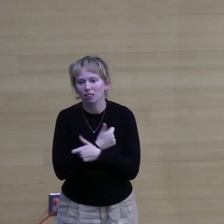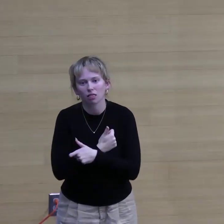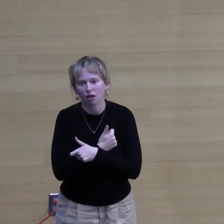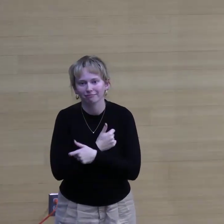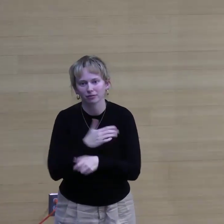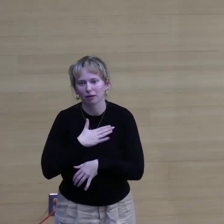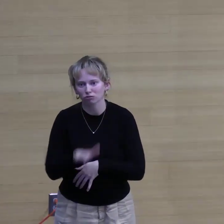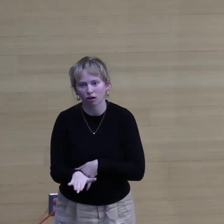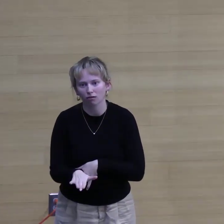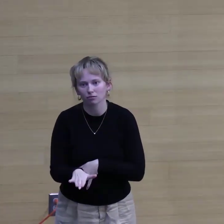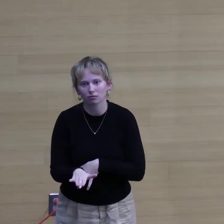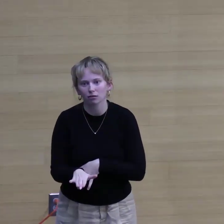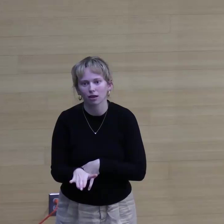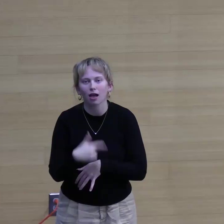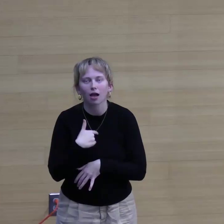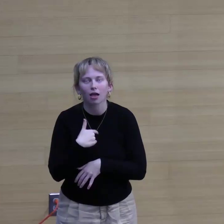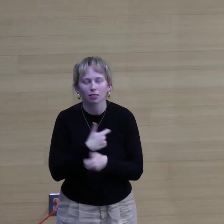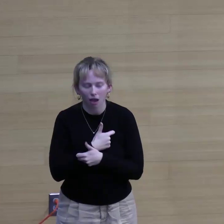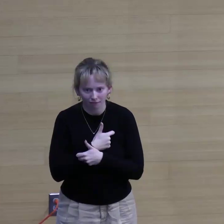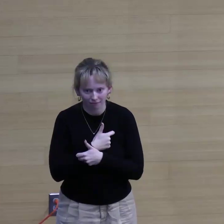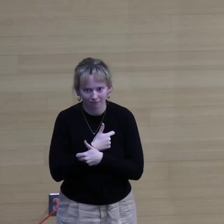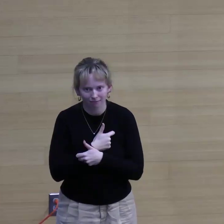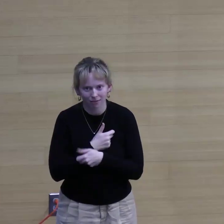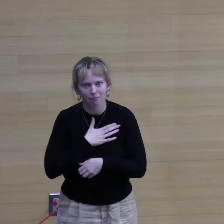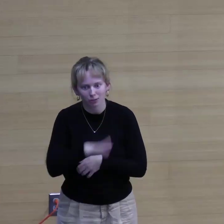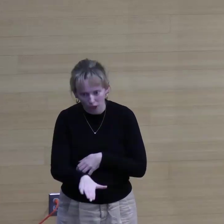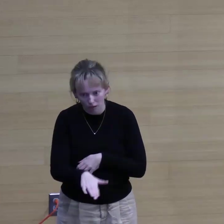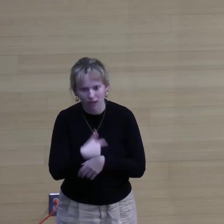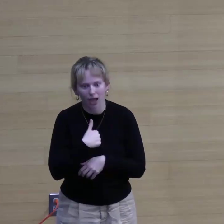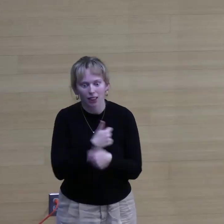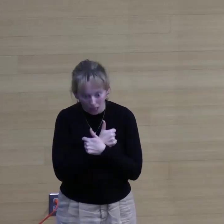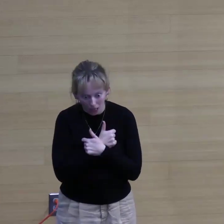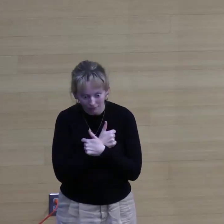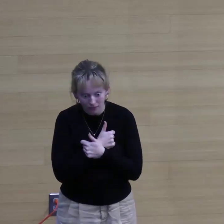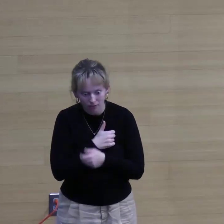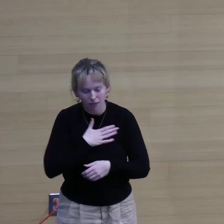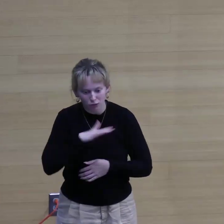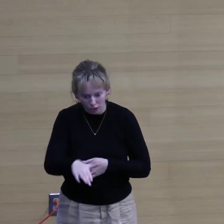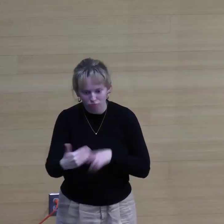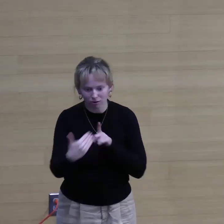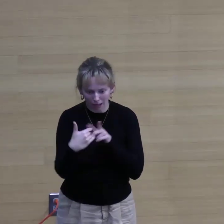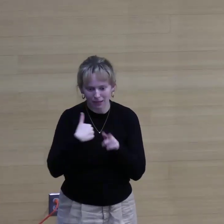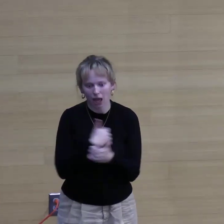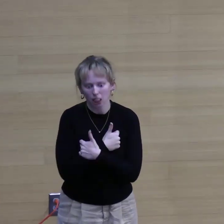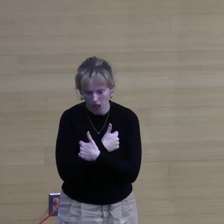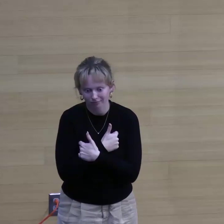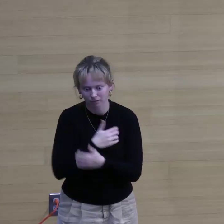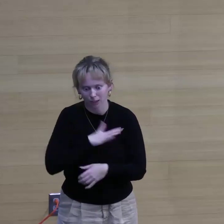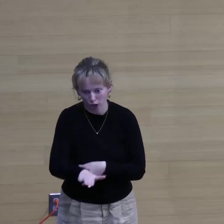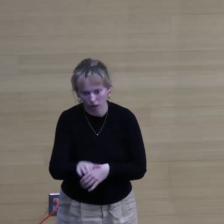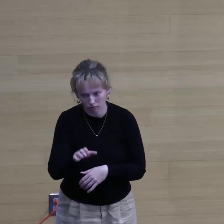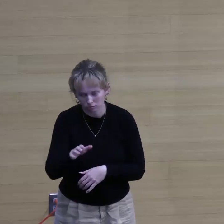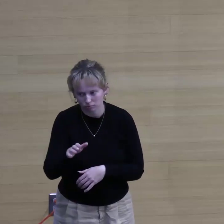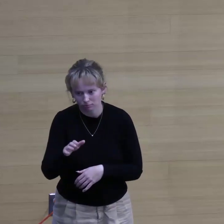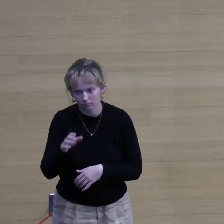child. I love my child. I love my child. Remind me that I love my child.